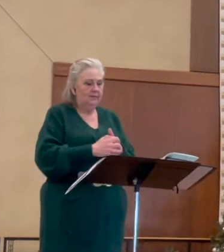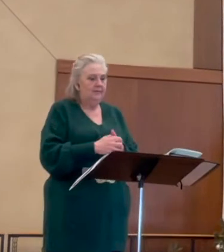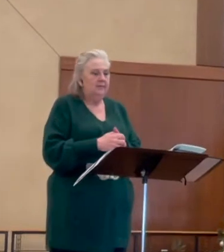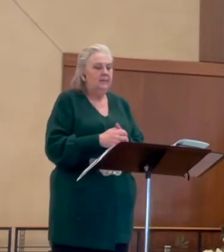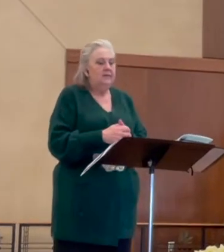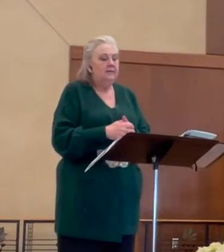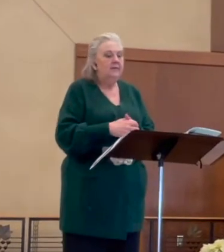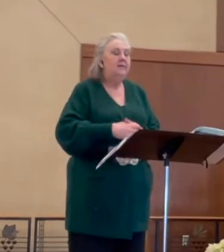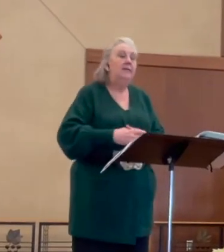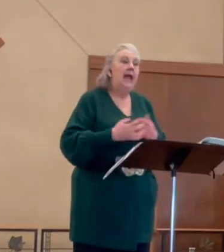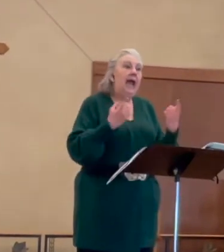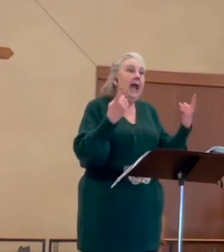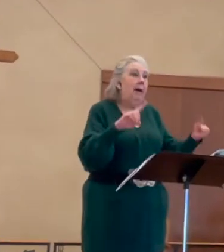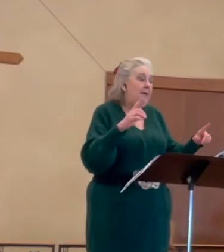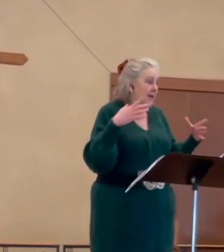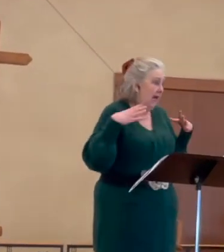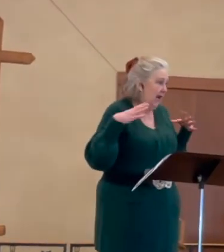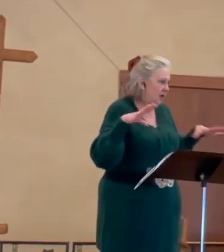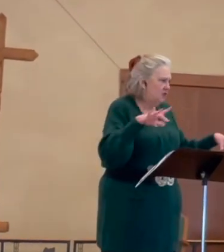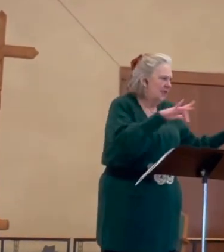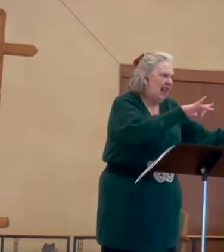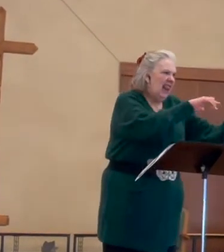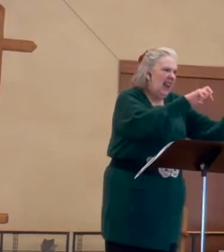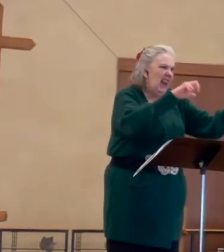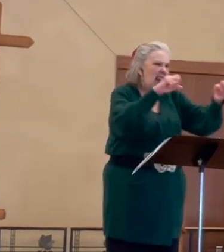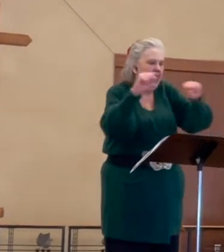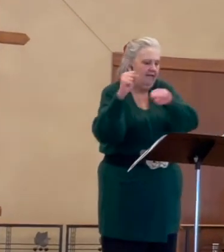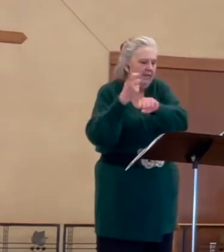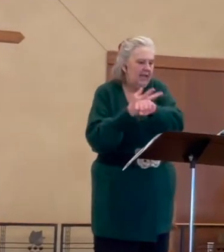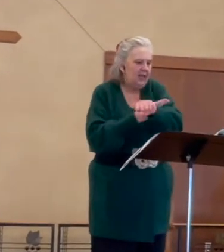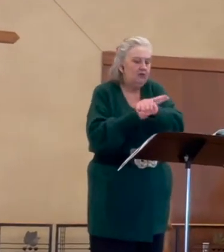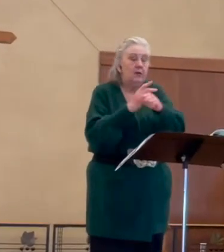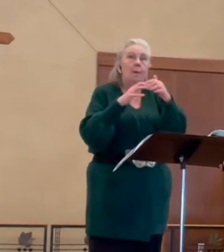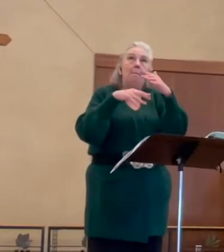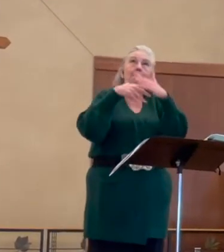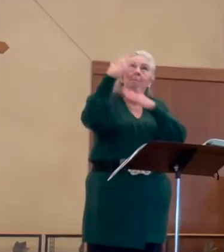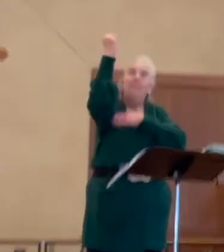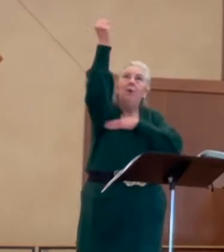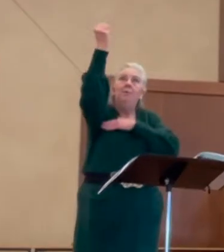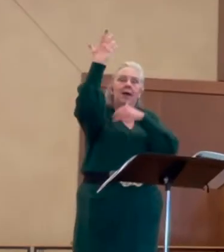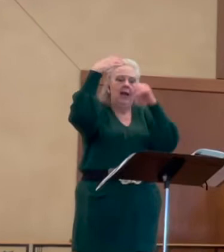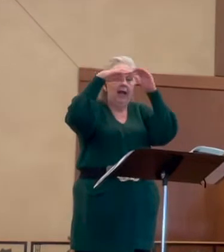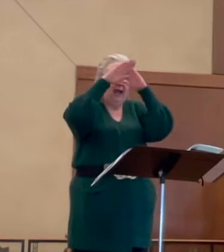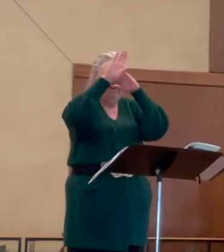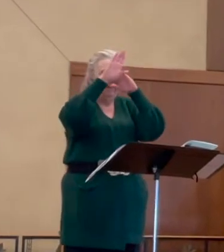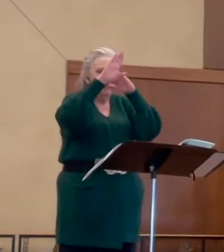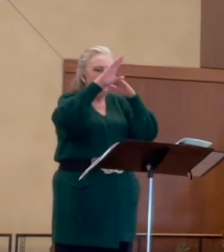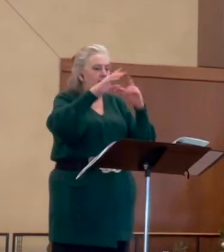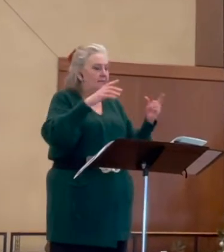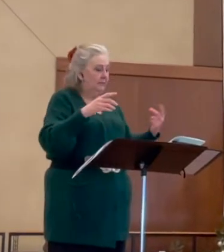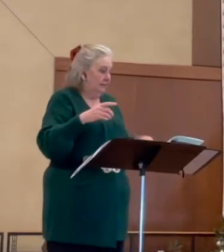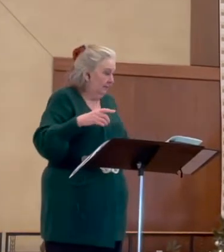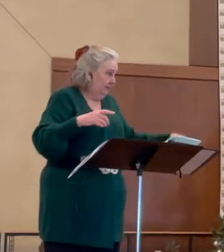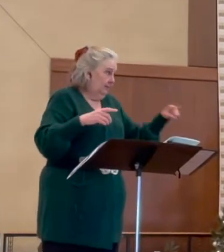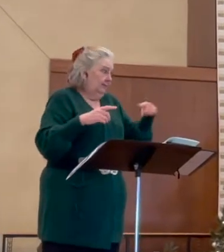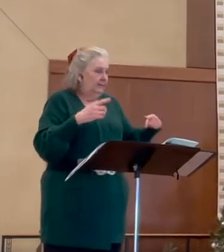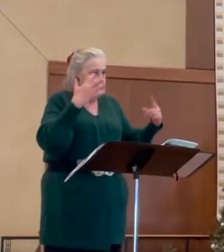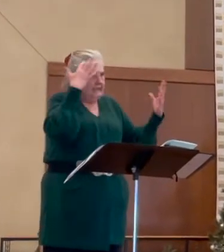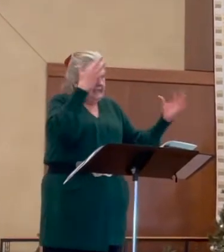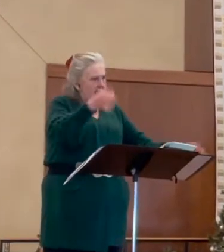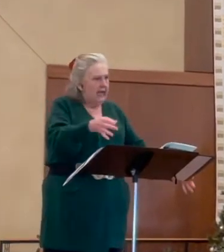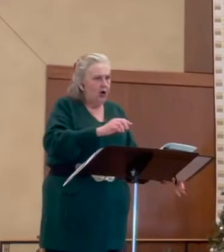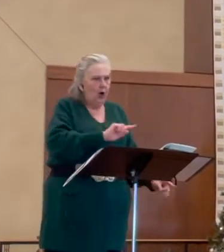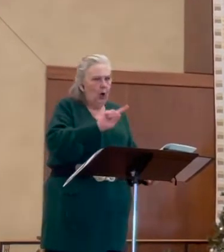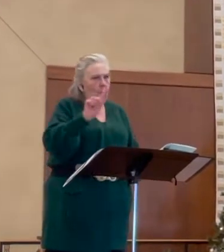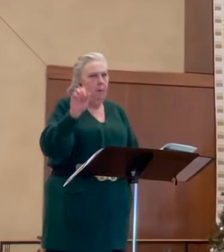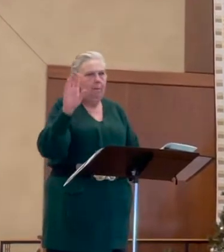the angels had left them and gone into heaven, the shepherds said to one another, "Let us go now to Bethlehem and see this